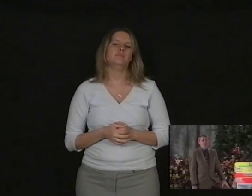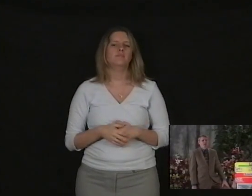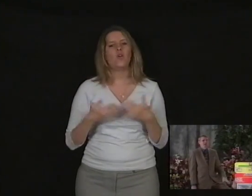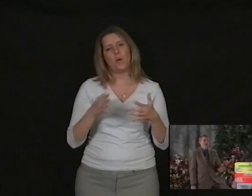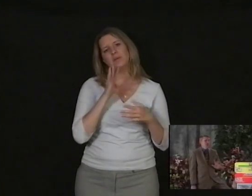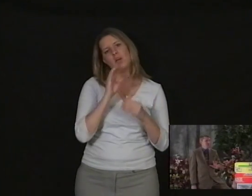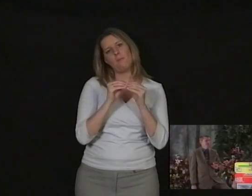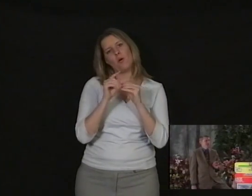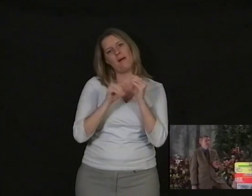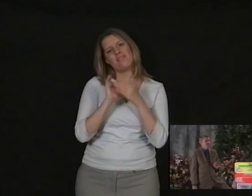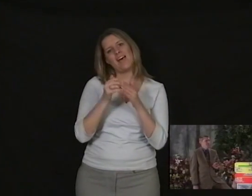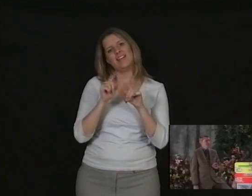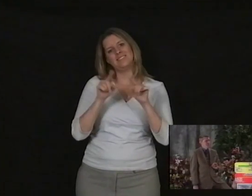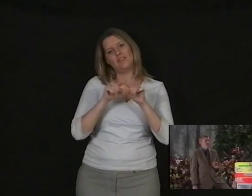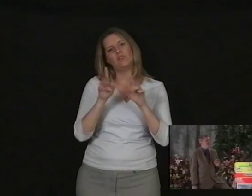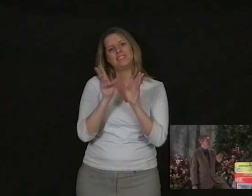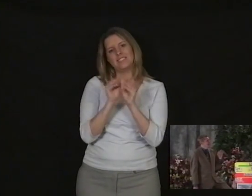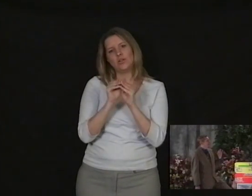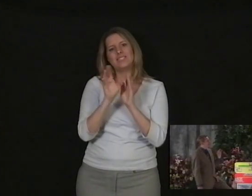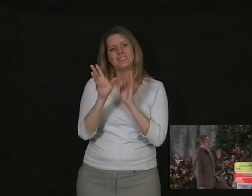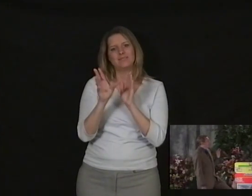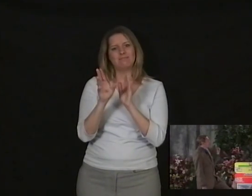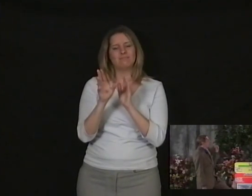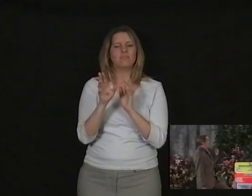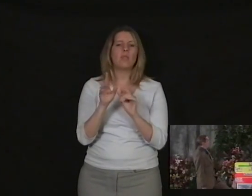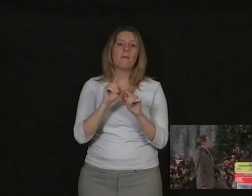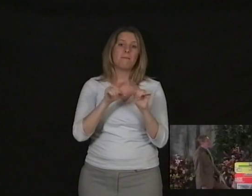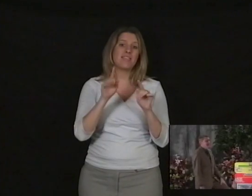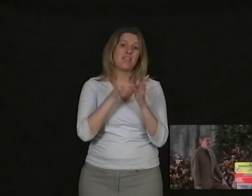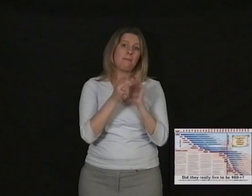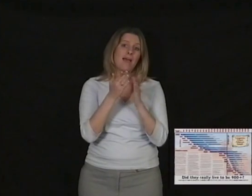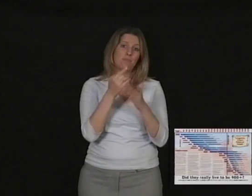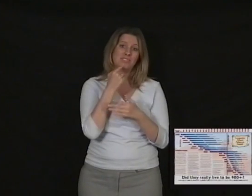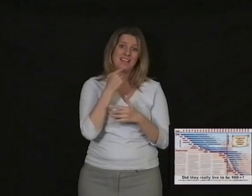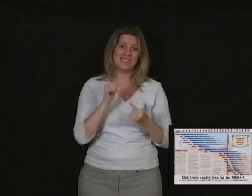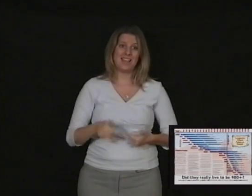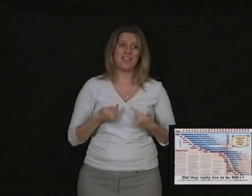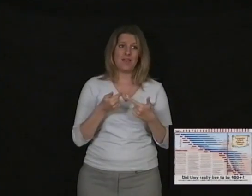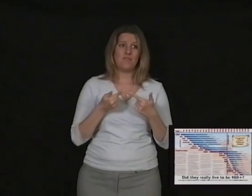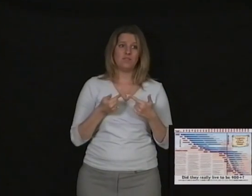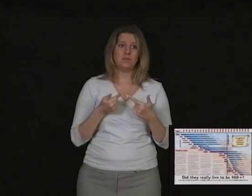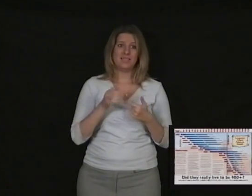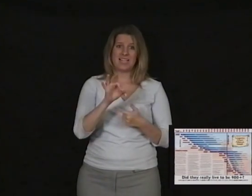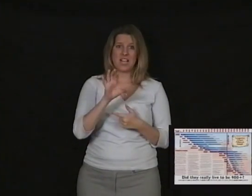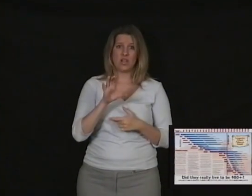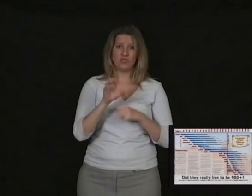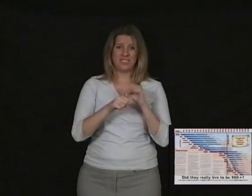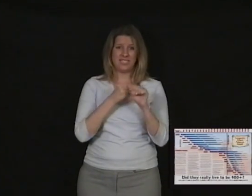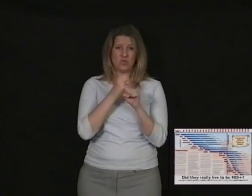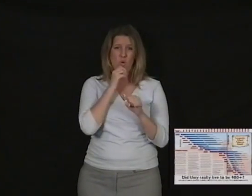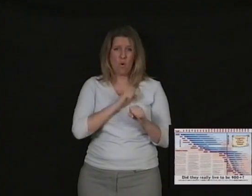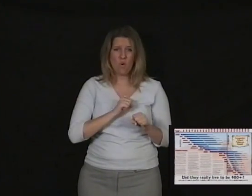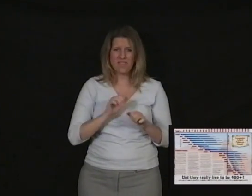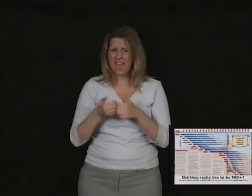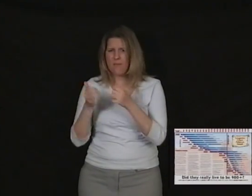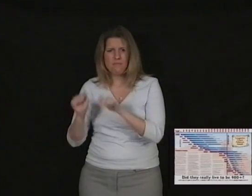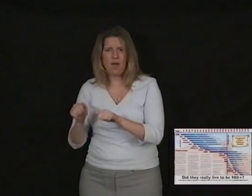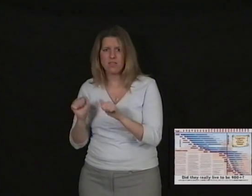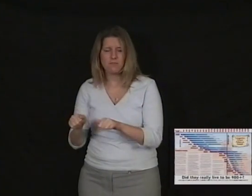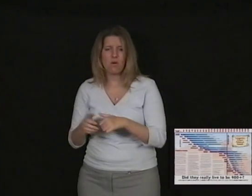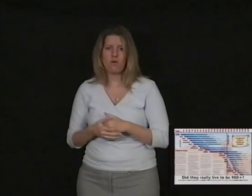Well, we cover more on that in other series, except seminar series, but the Bible says they lived to be 900 years old before the flood. How's that